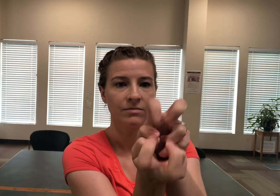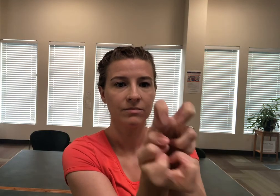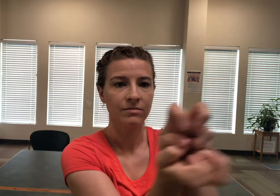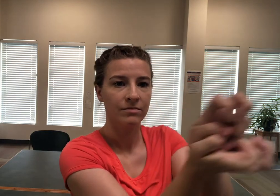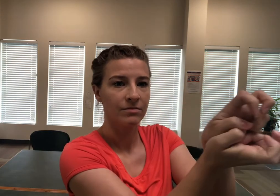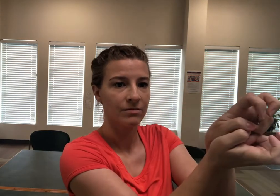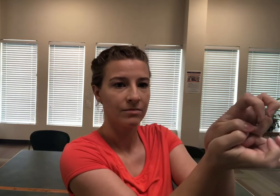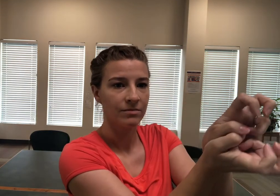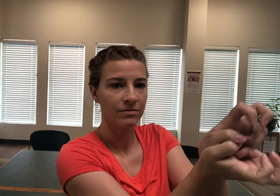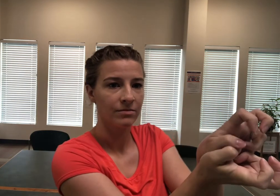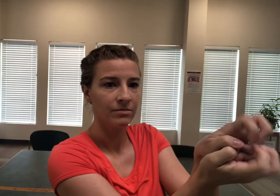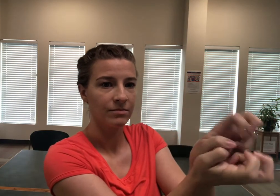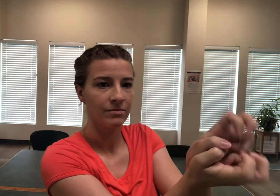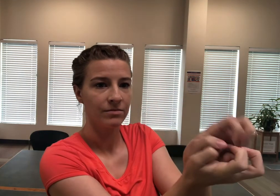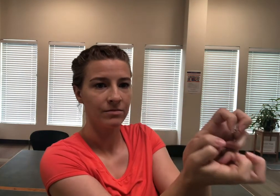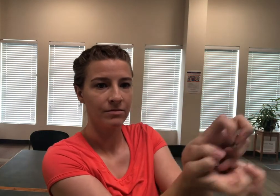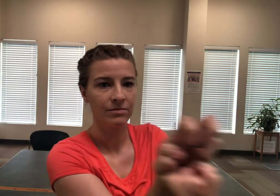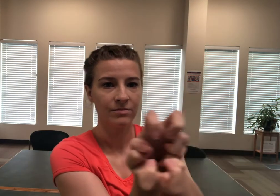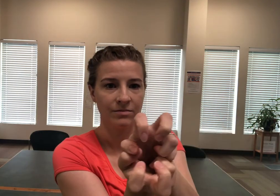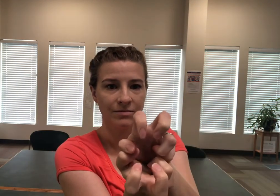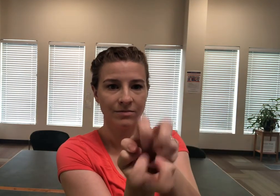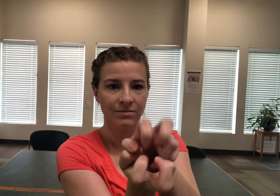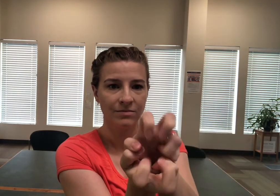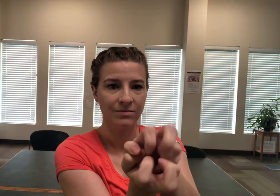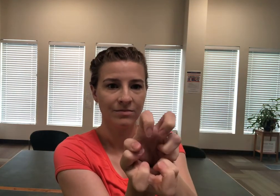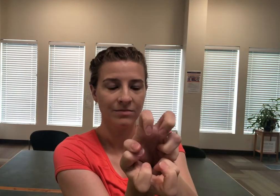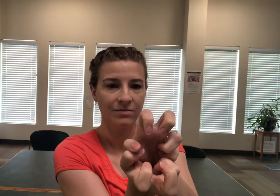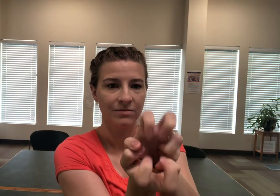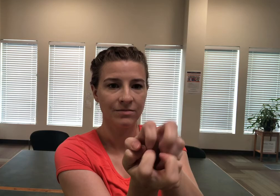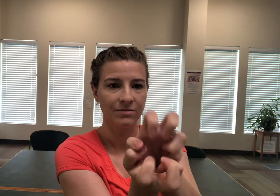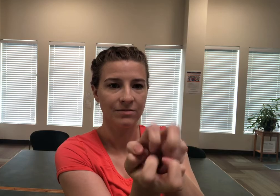curved fingers together, like the mouth of a beaver.